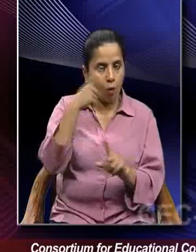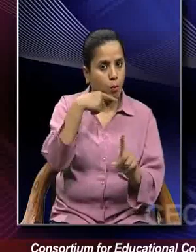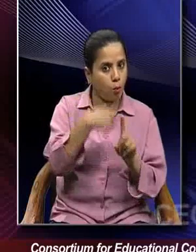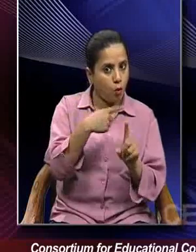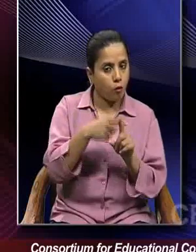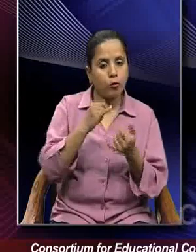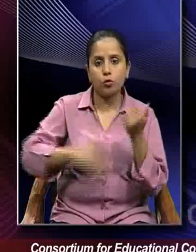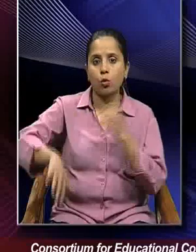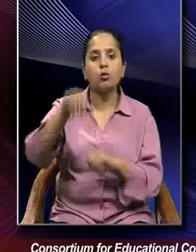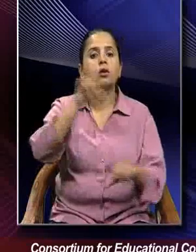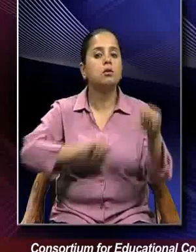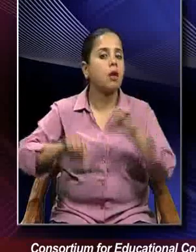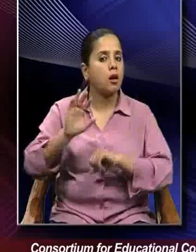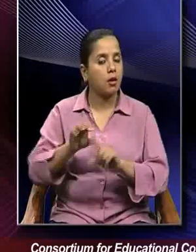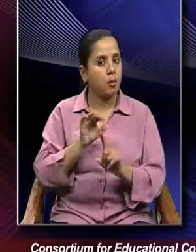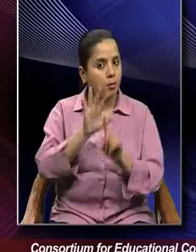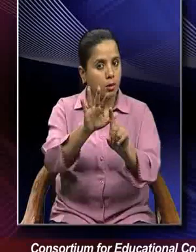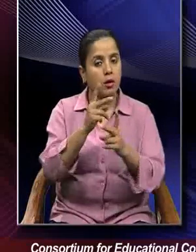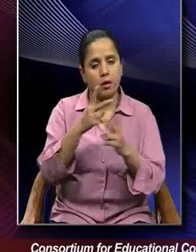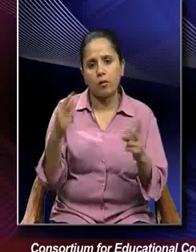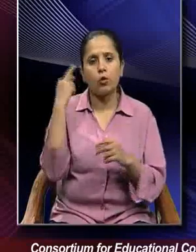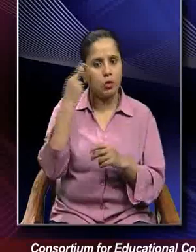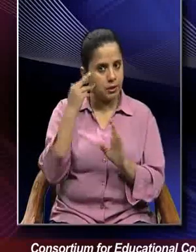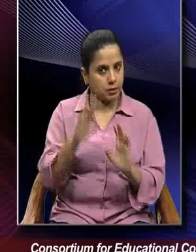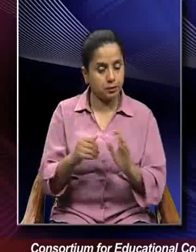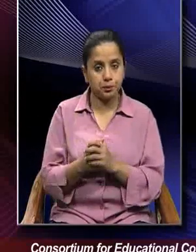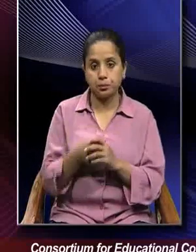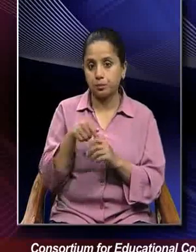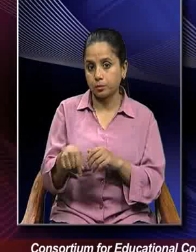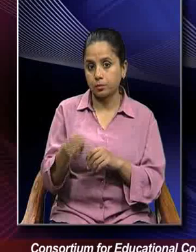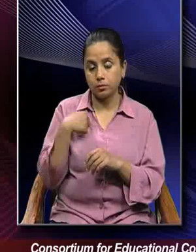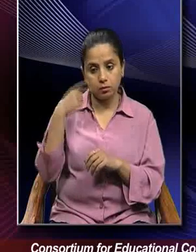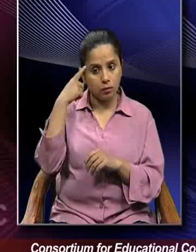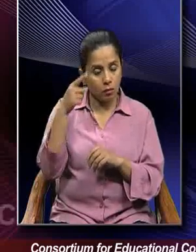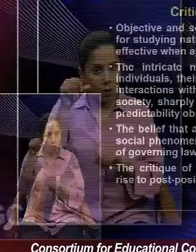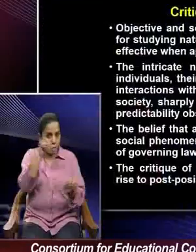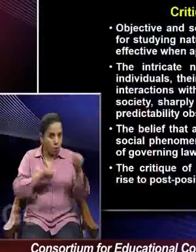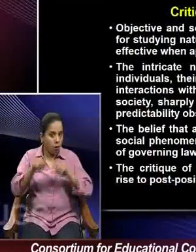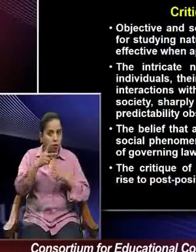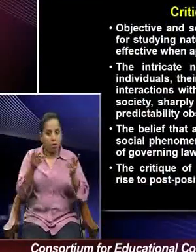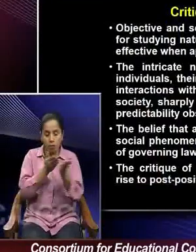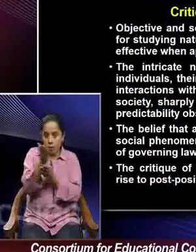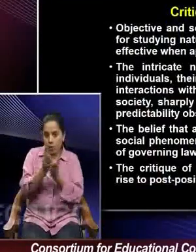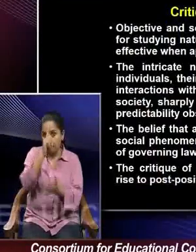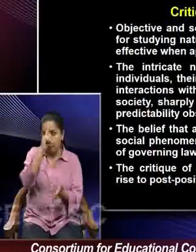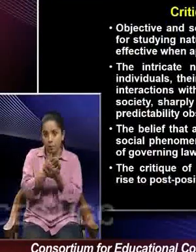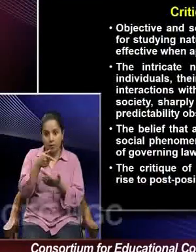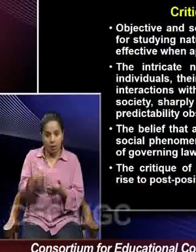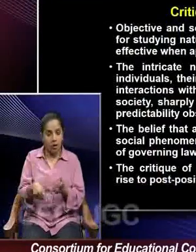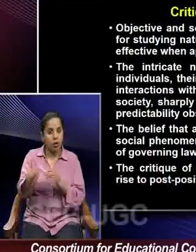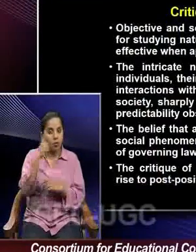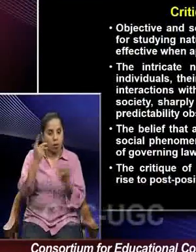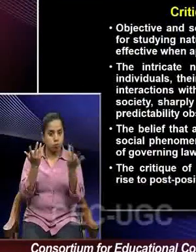social science approach on several grounds. Objective and scientific methods are believed to be suitable